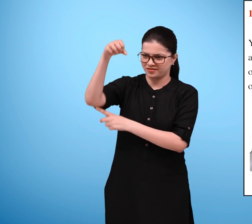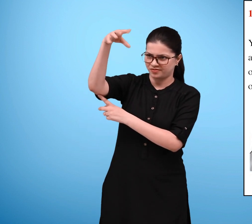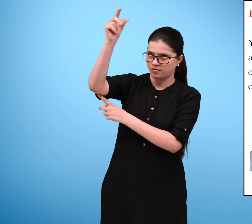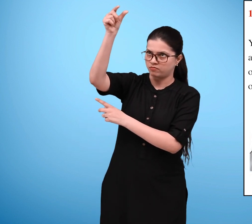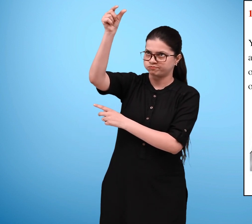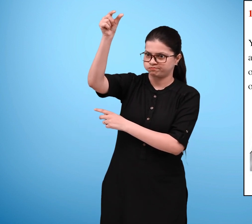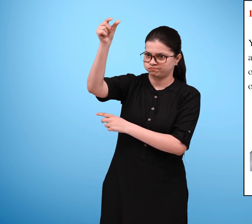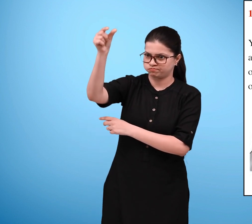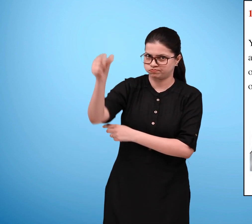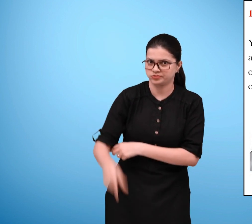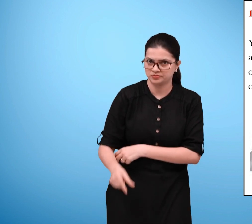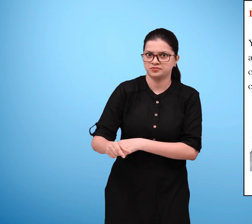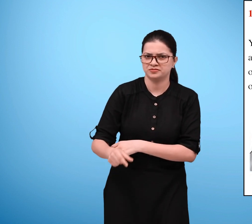or the falling of a stone.